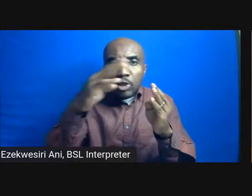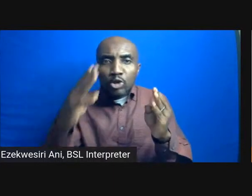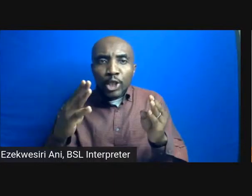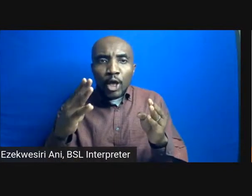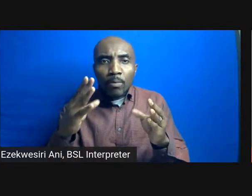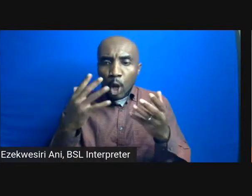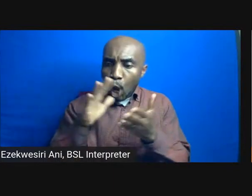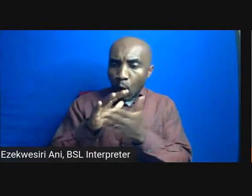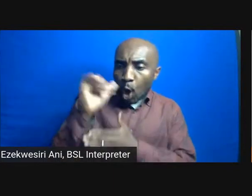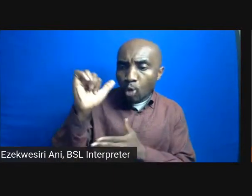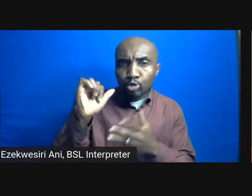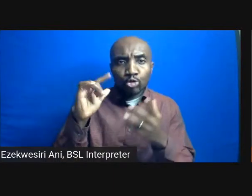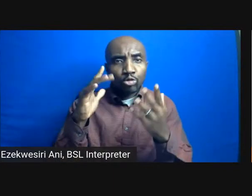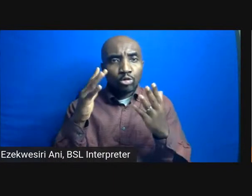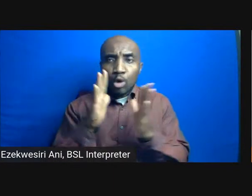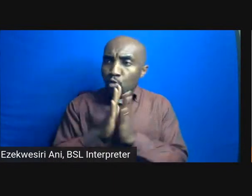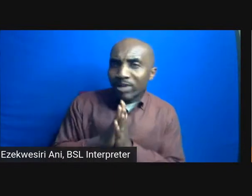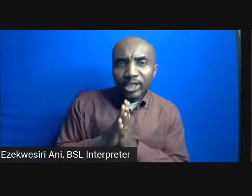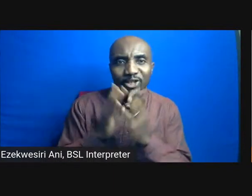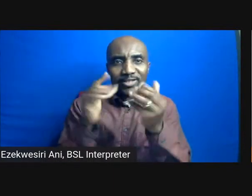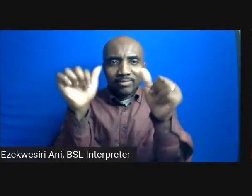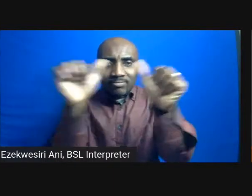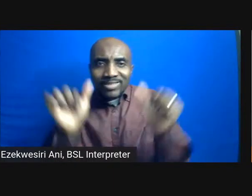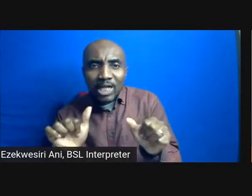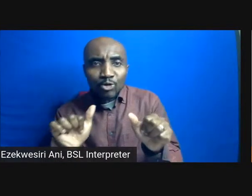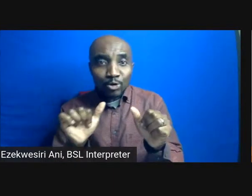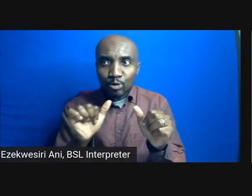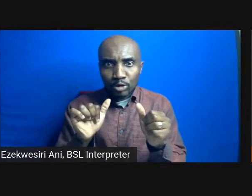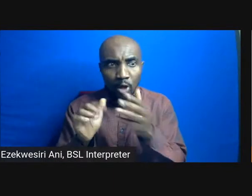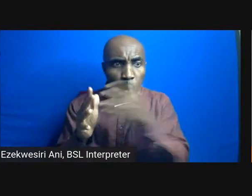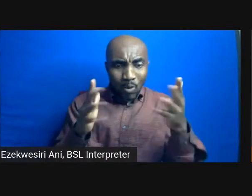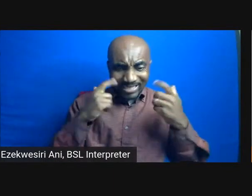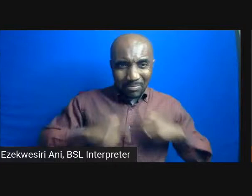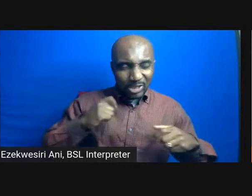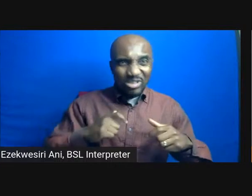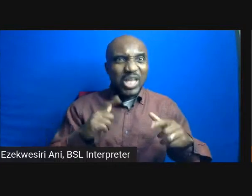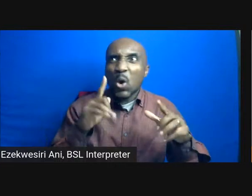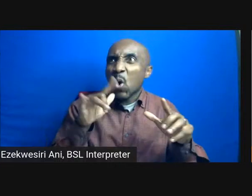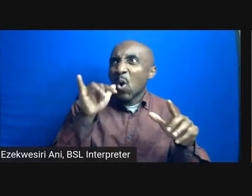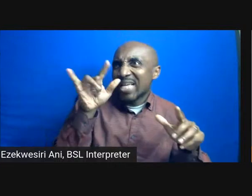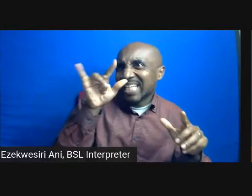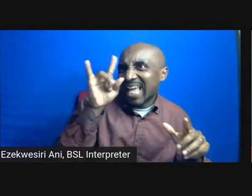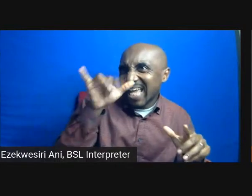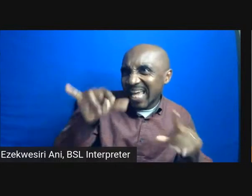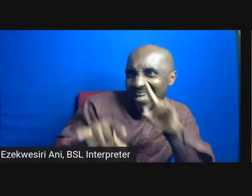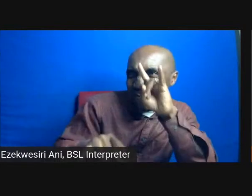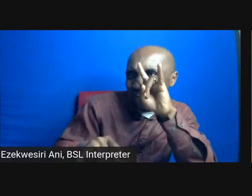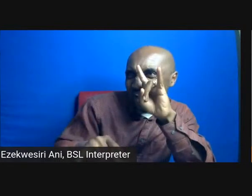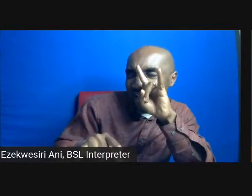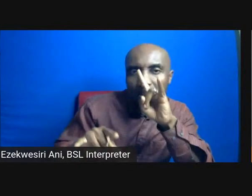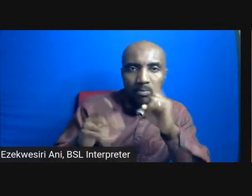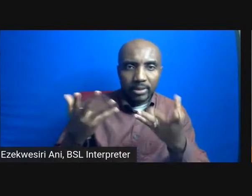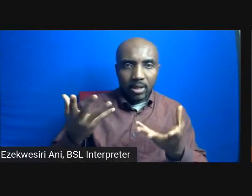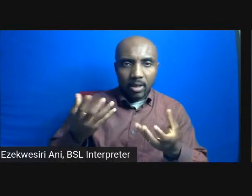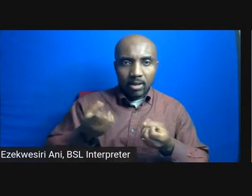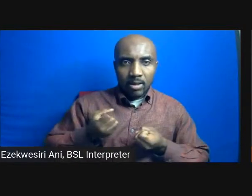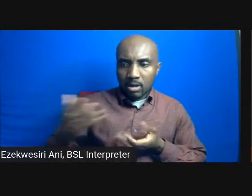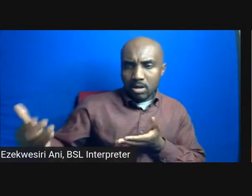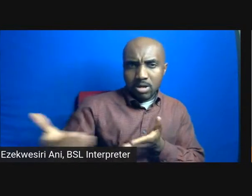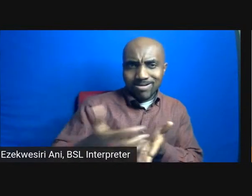artifacts deemed evil by Western missionaries, but happily providing a source of income and entertainment.